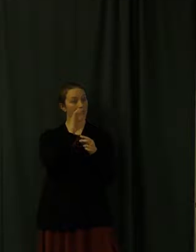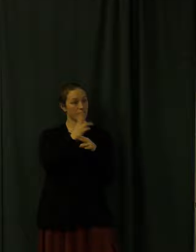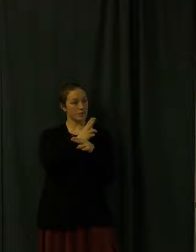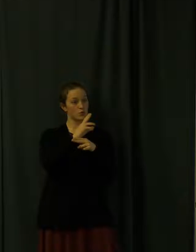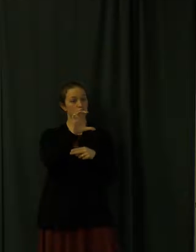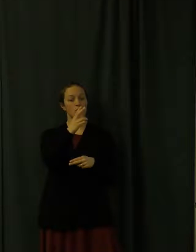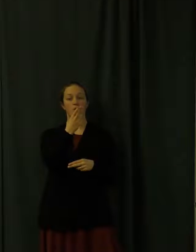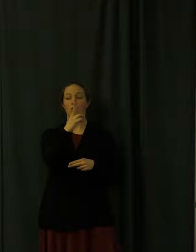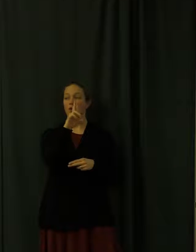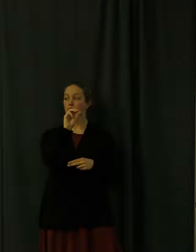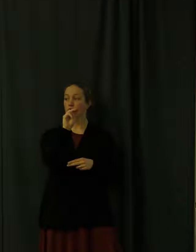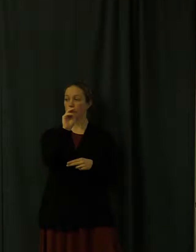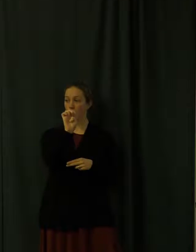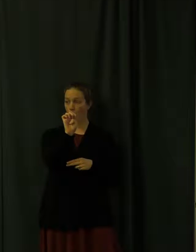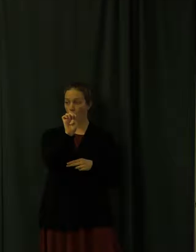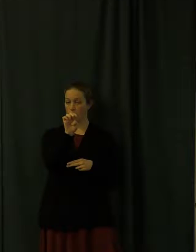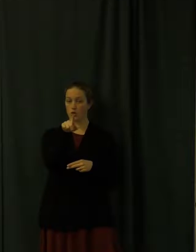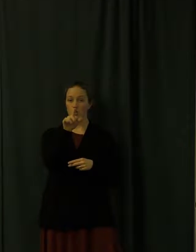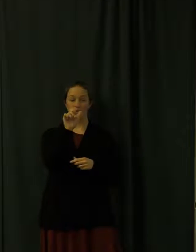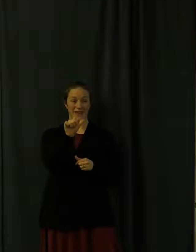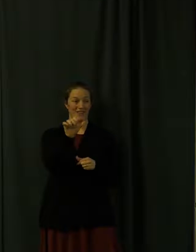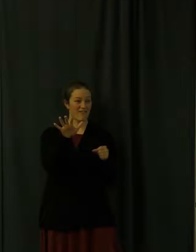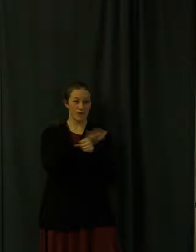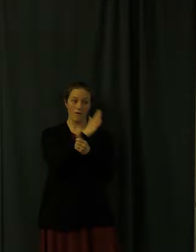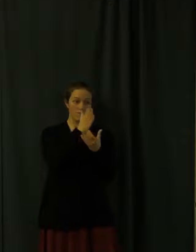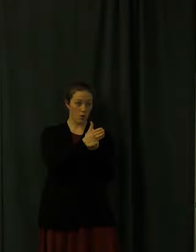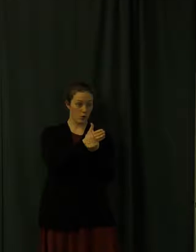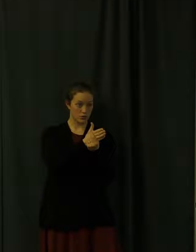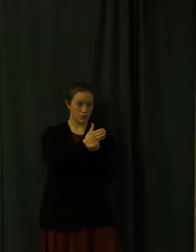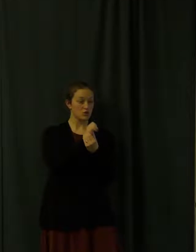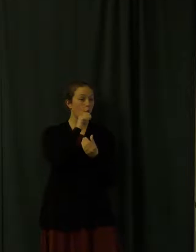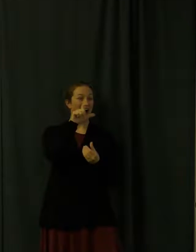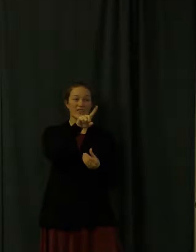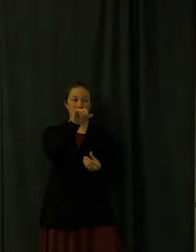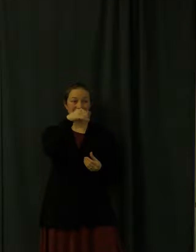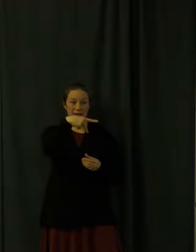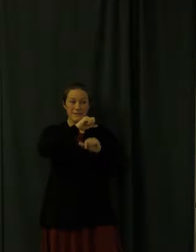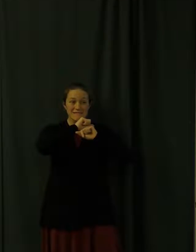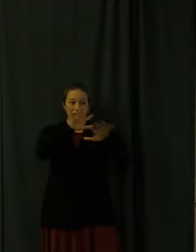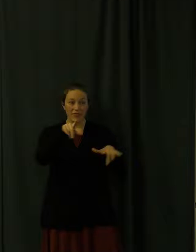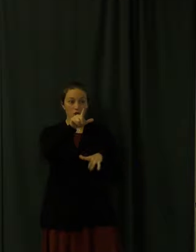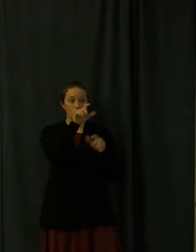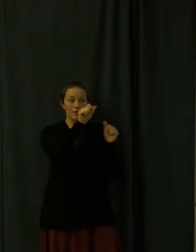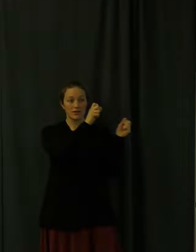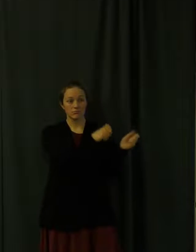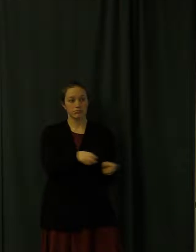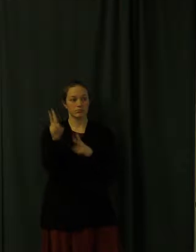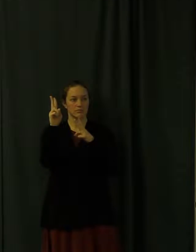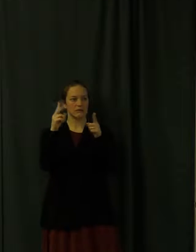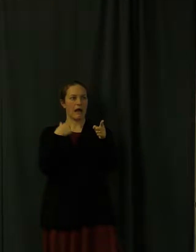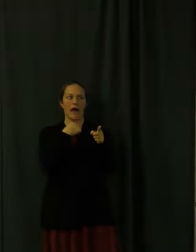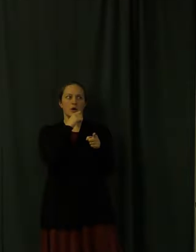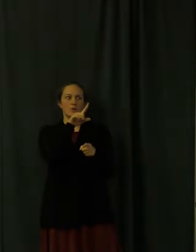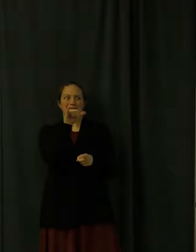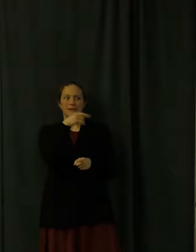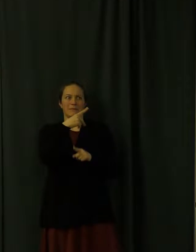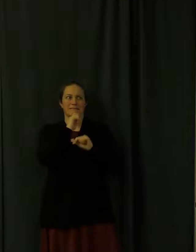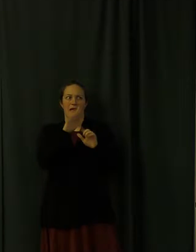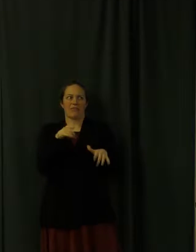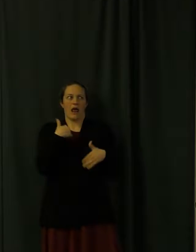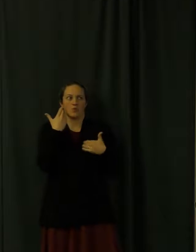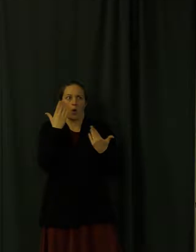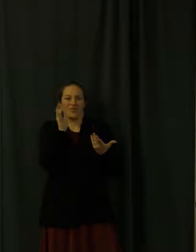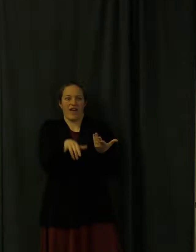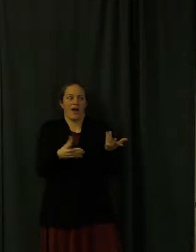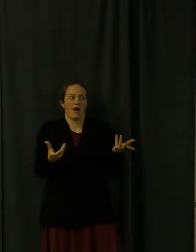as your browser, you can actually upload that entire folder without zipping it or anything. You just upload that whole I don't want to folder. be zipping anything. Yeah. I can't.